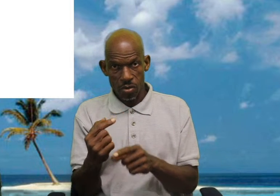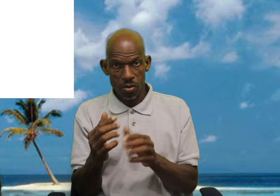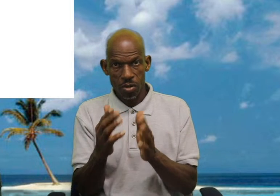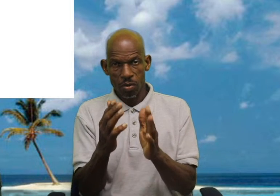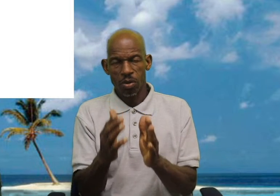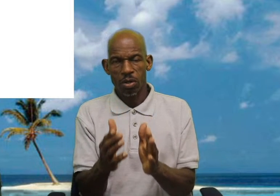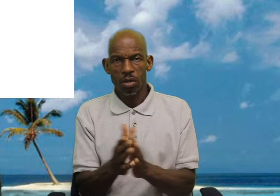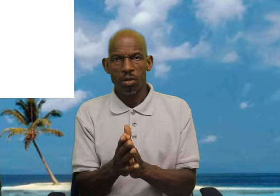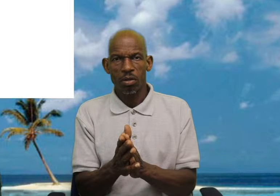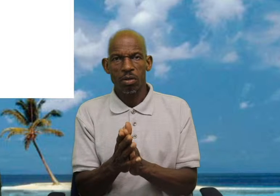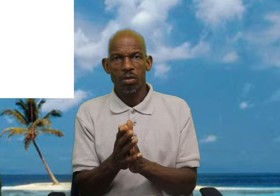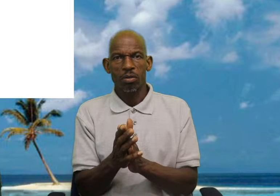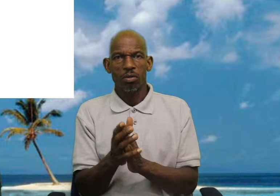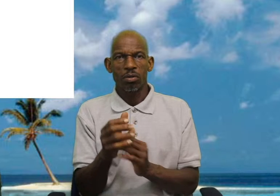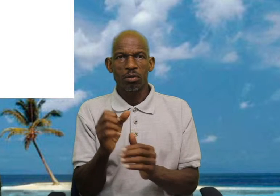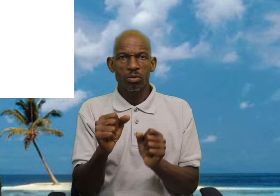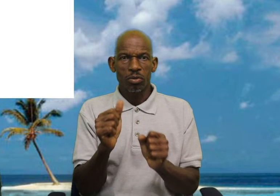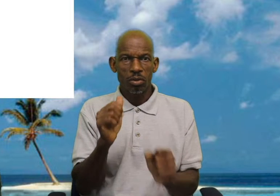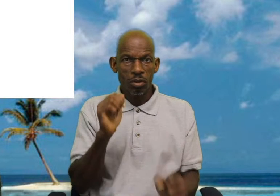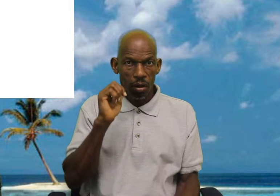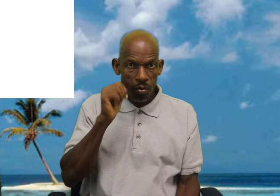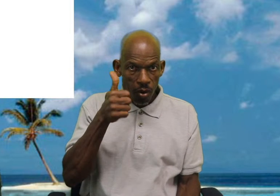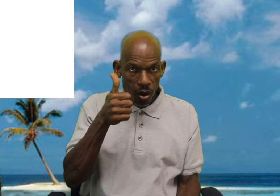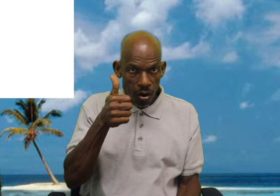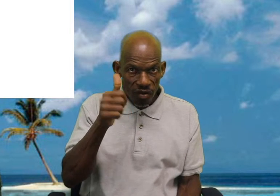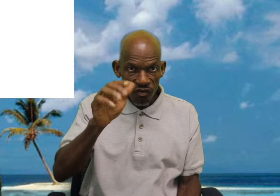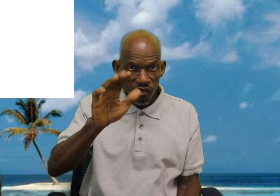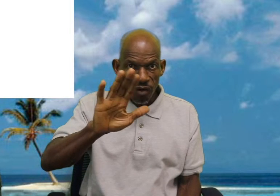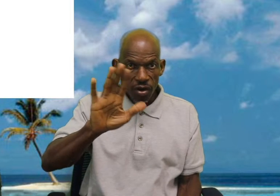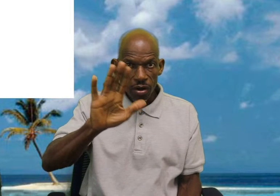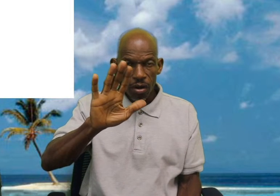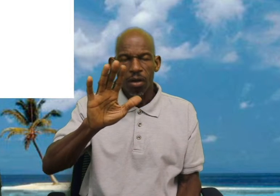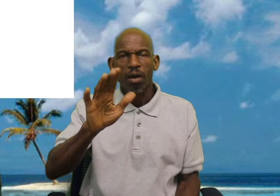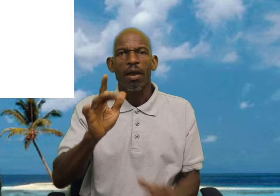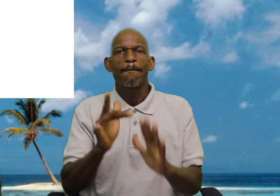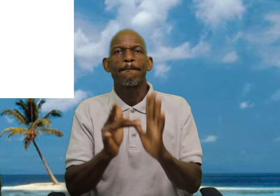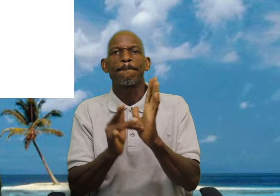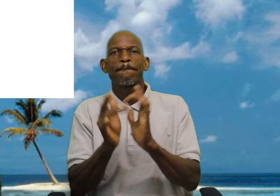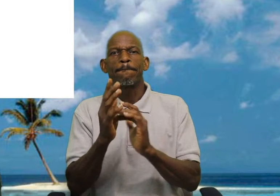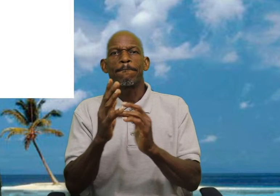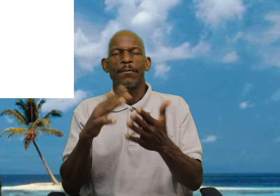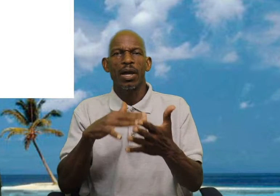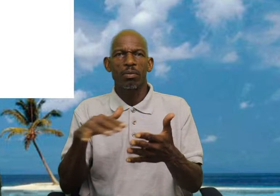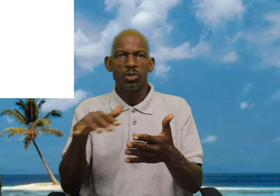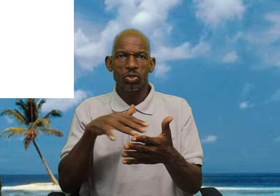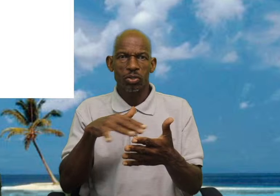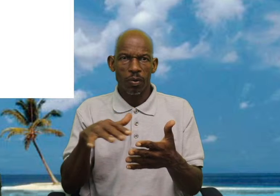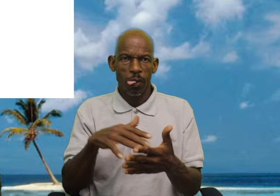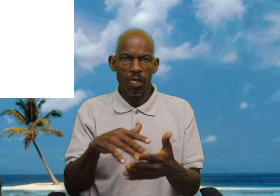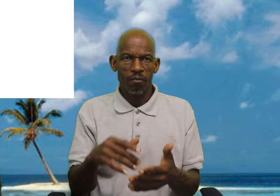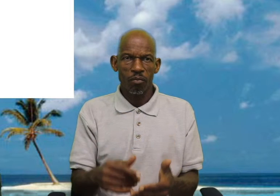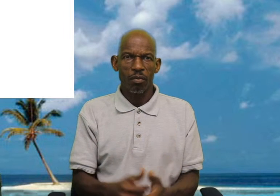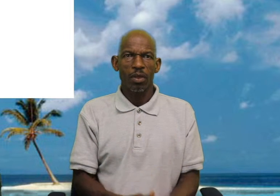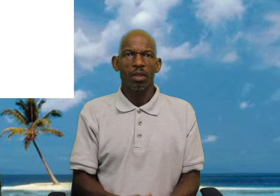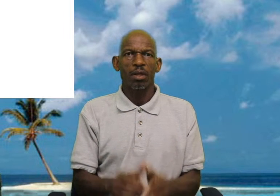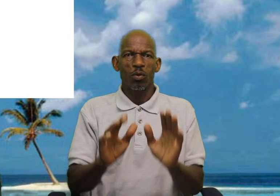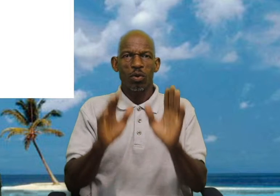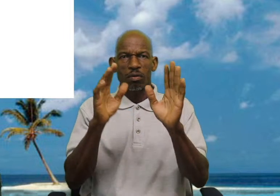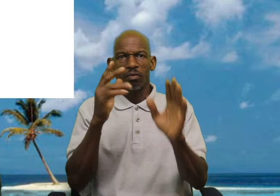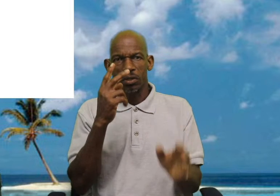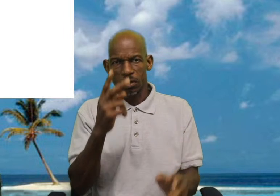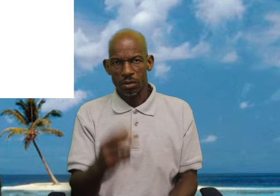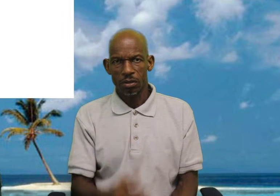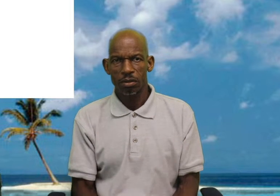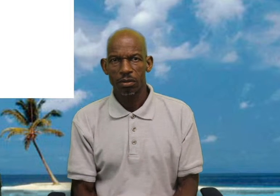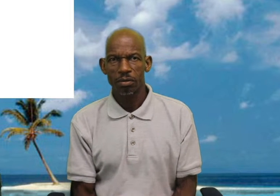until tomorrow, please God, we have our Bible study at 5 o'clock in the evening. And it's so wonderful seeing you all.